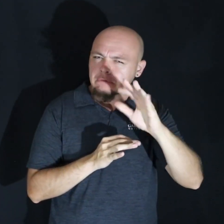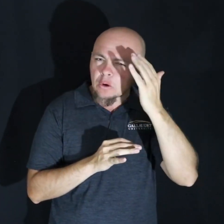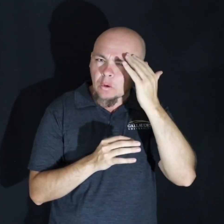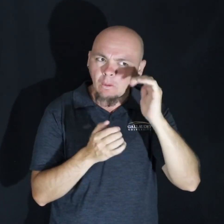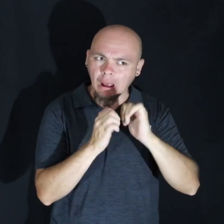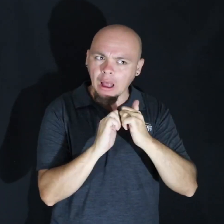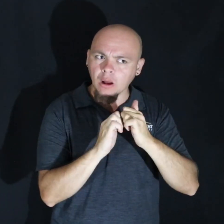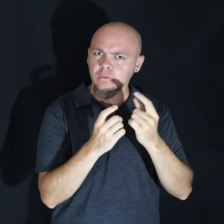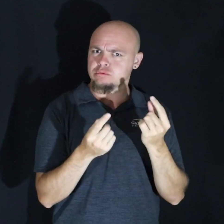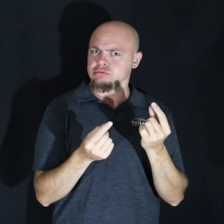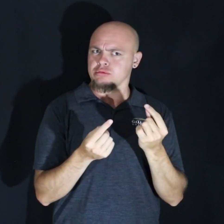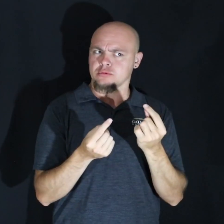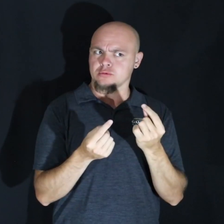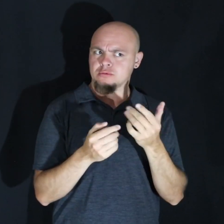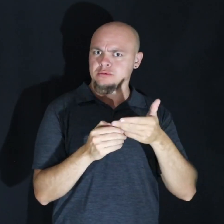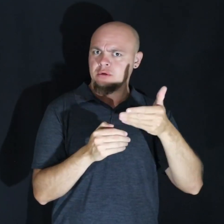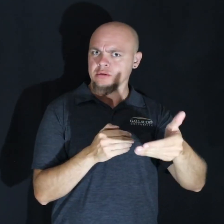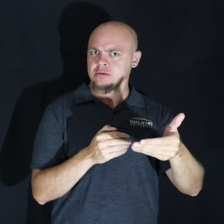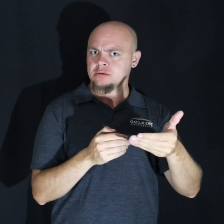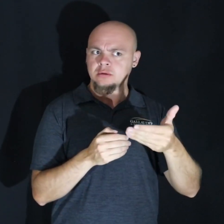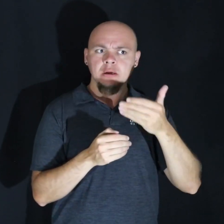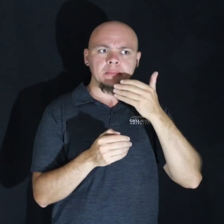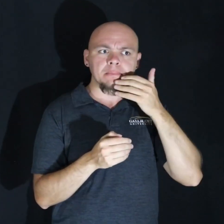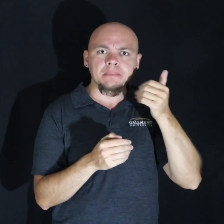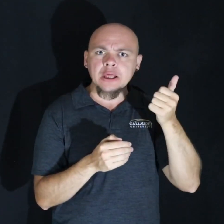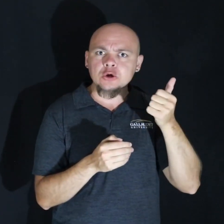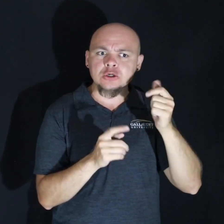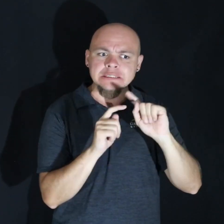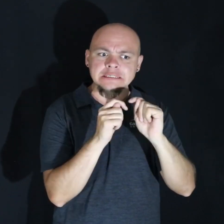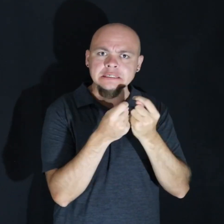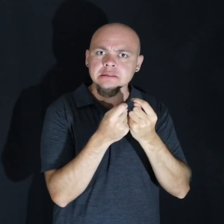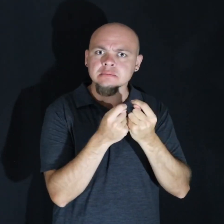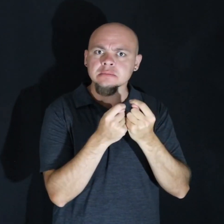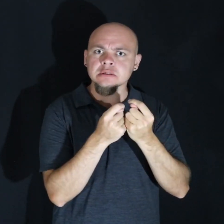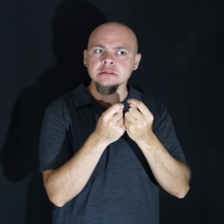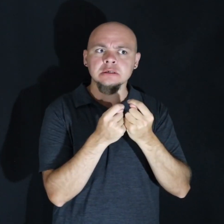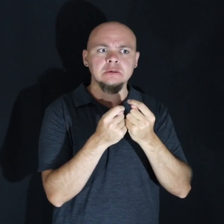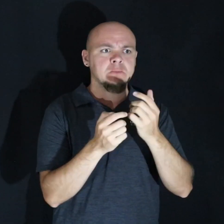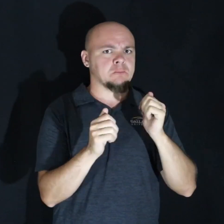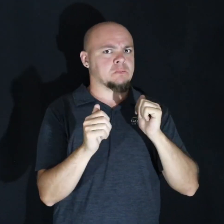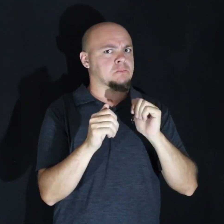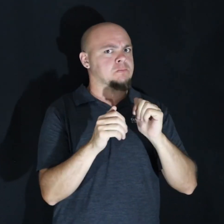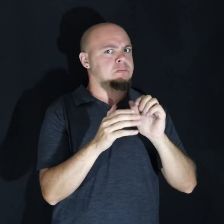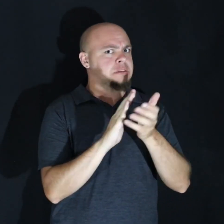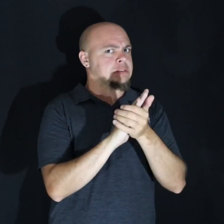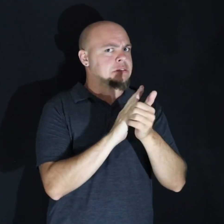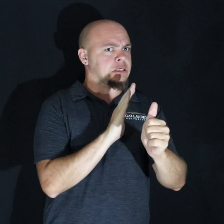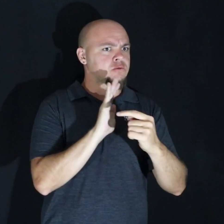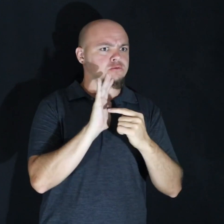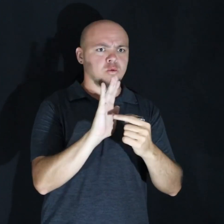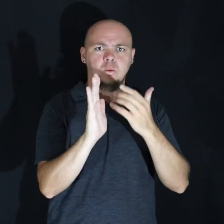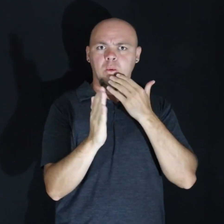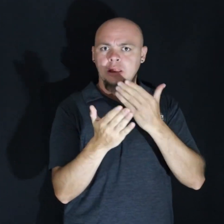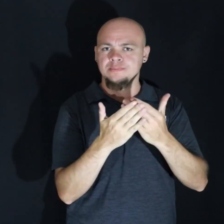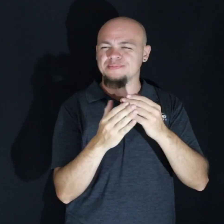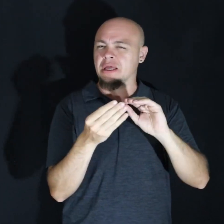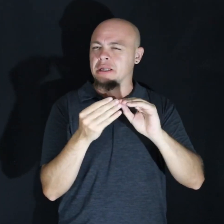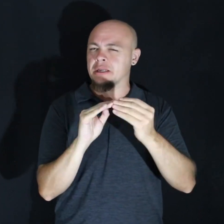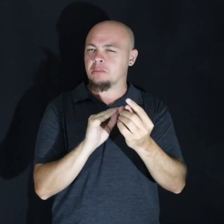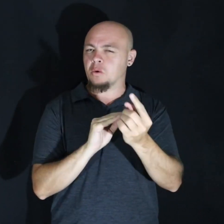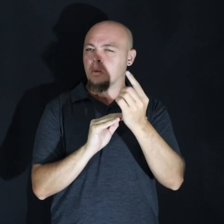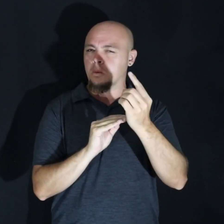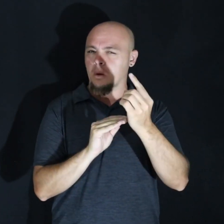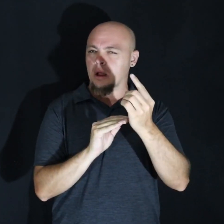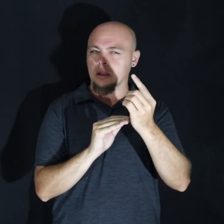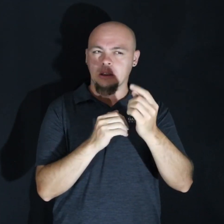knew exactly how to build better, more high-performing teams? Well, let's examine the number one threat to